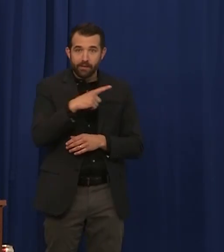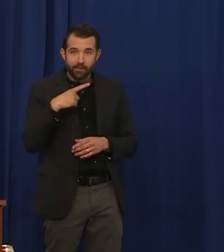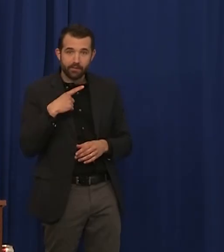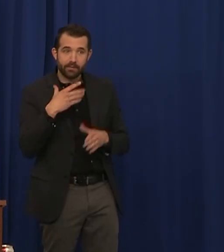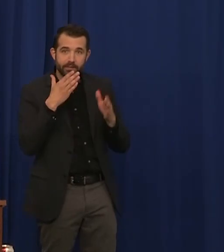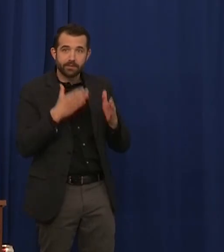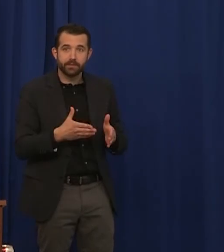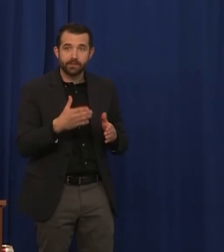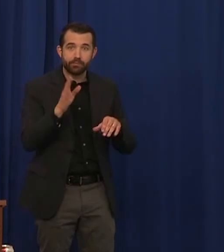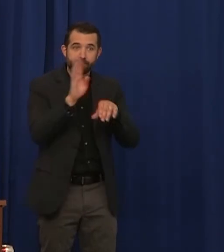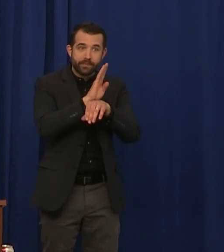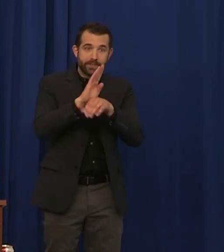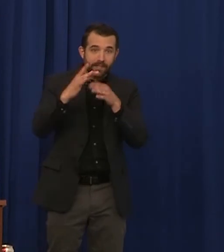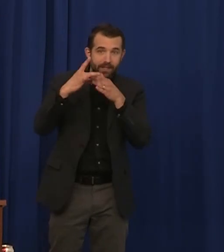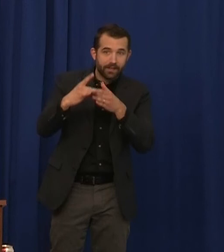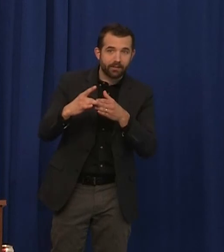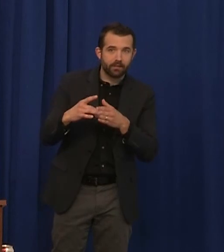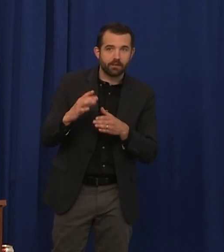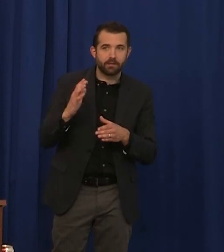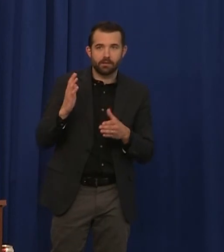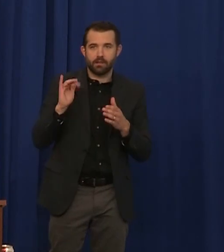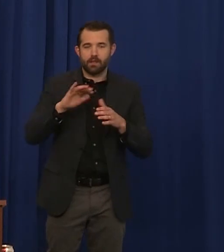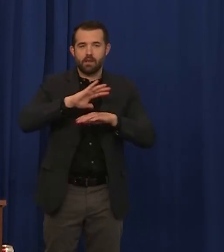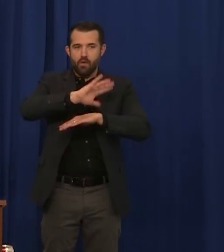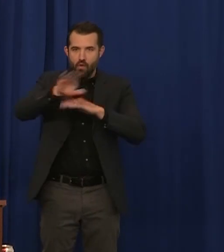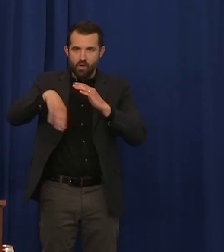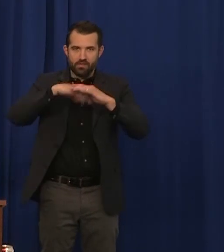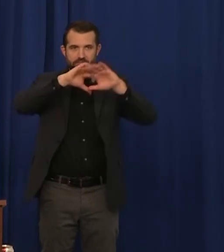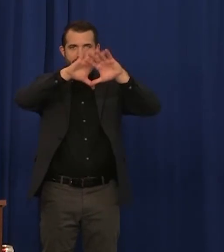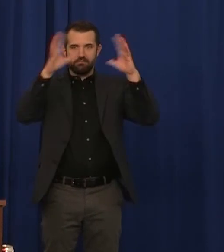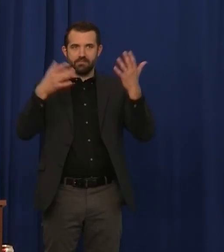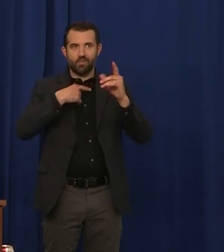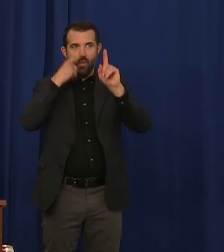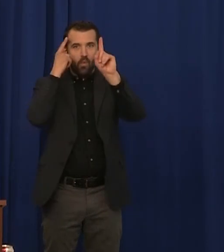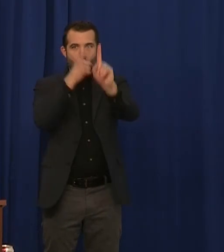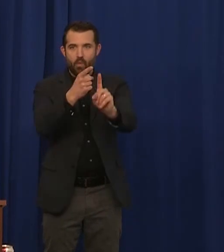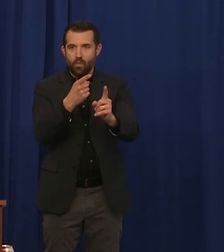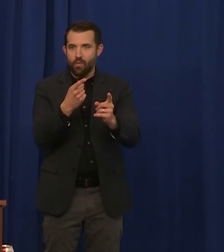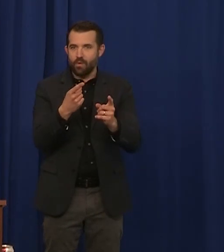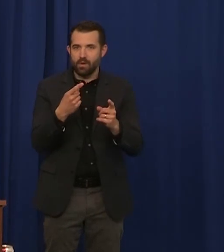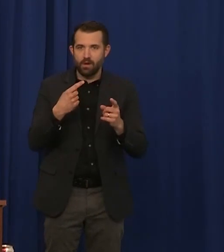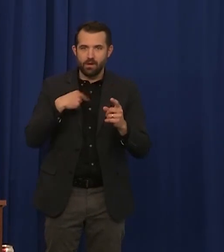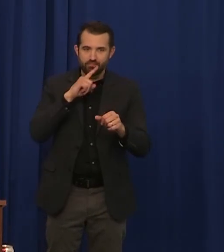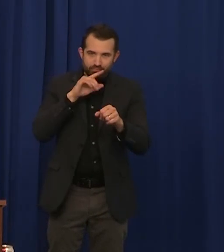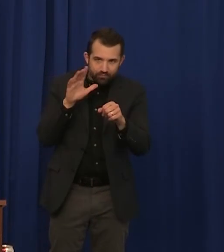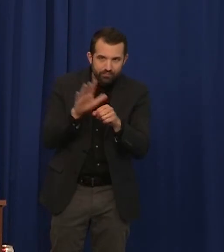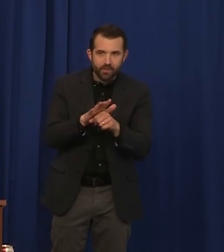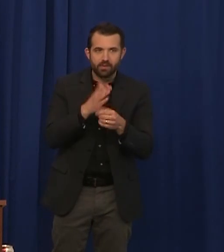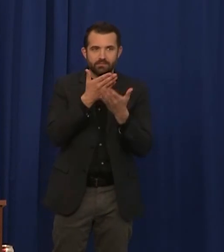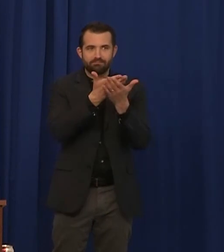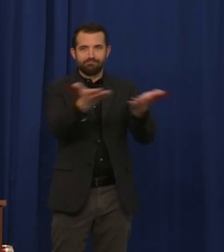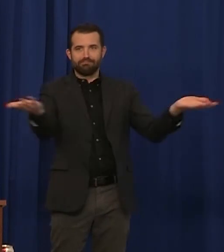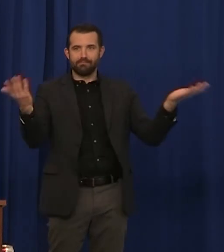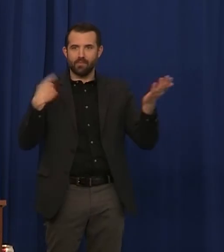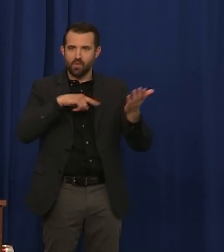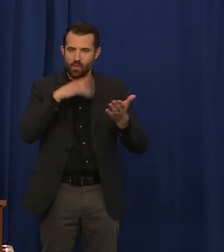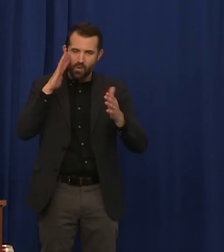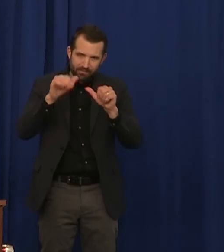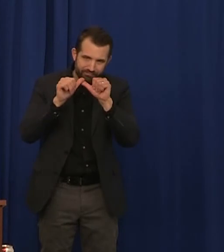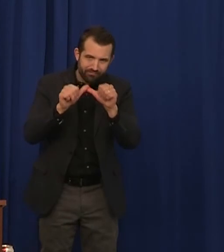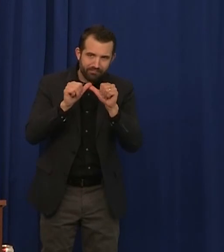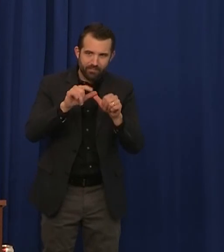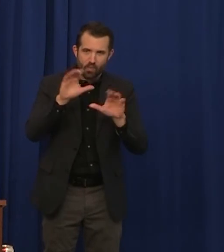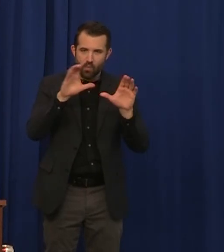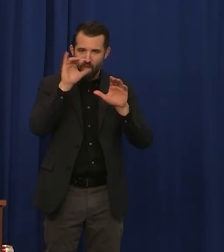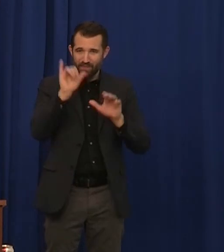there. That is our singular focus, and I assure everyone and pledge to everyone that we will continue to do so, keeping in mind our three